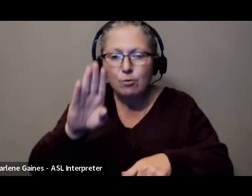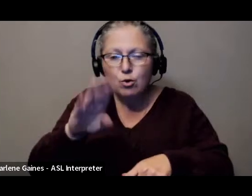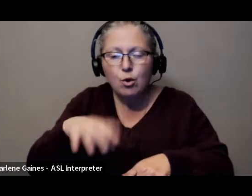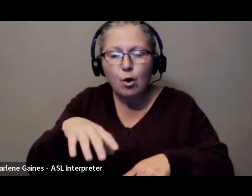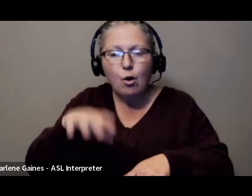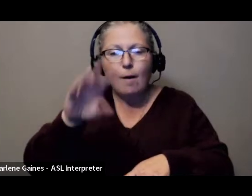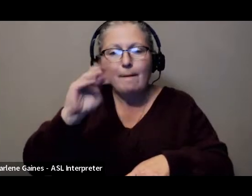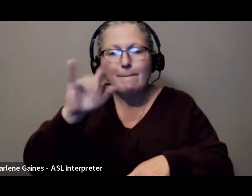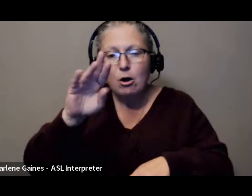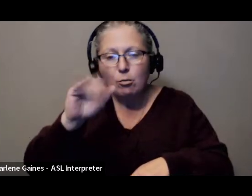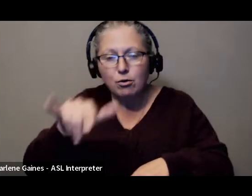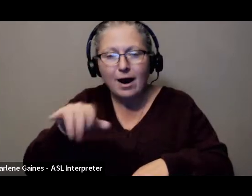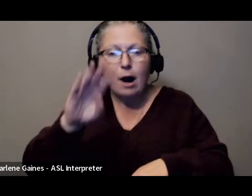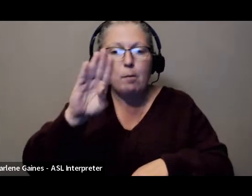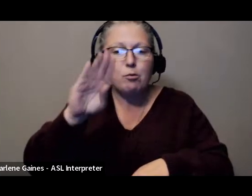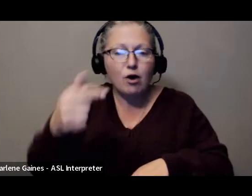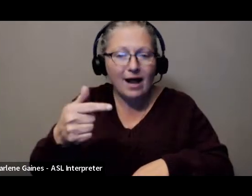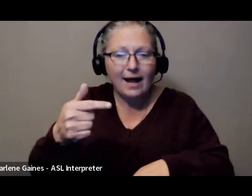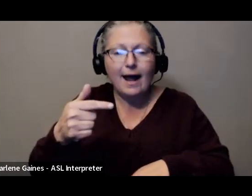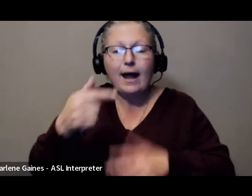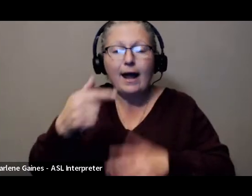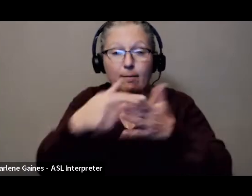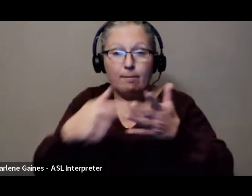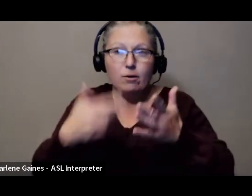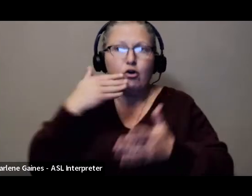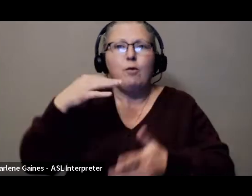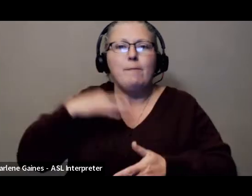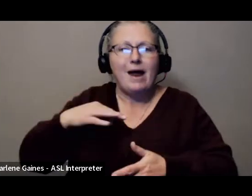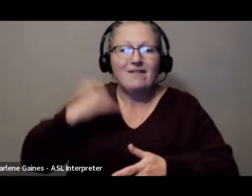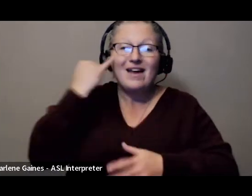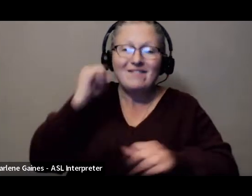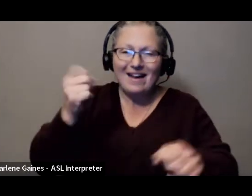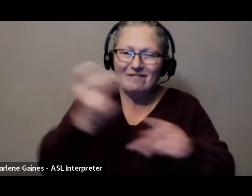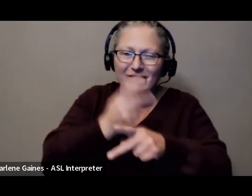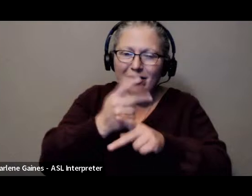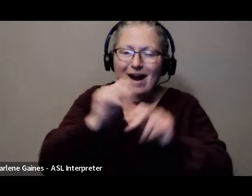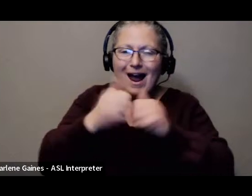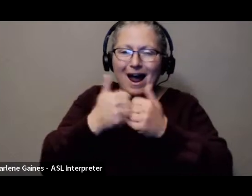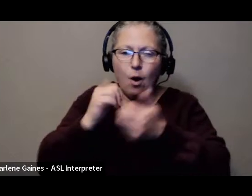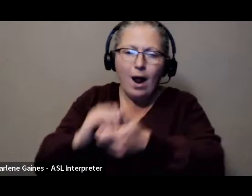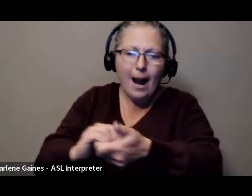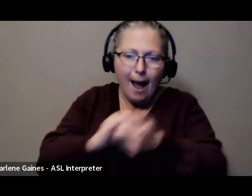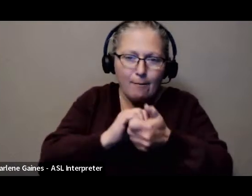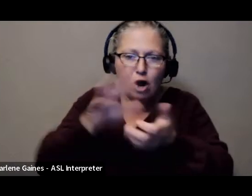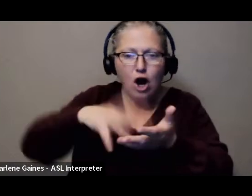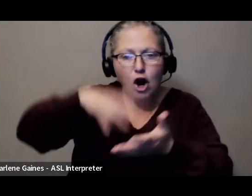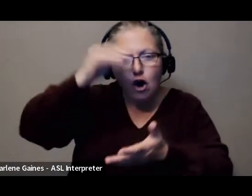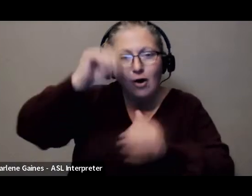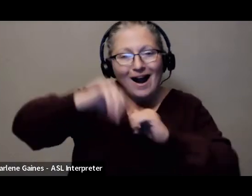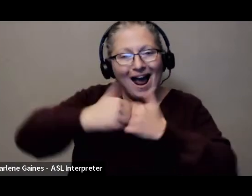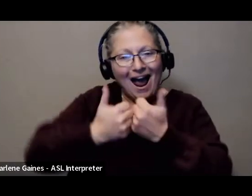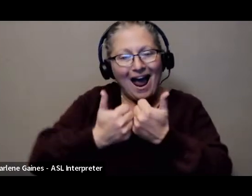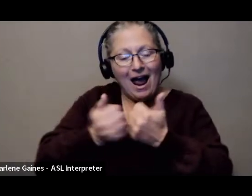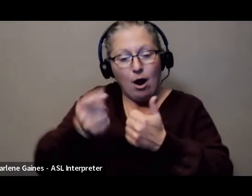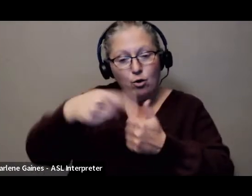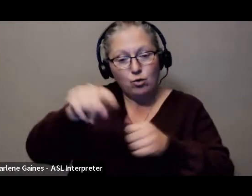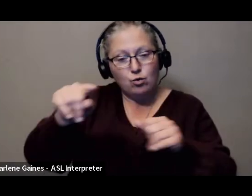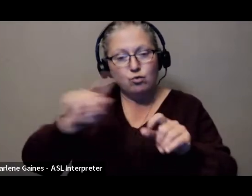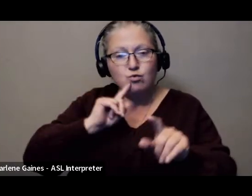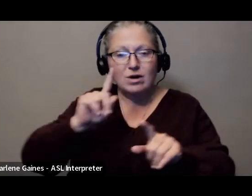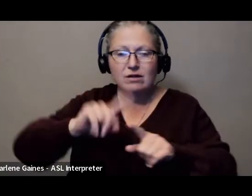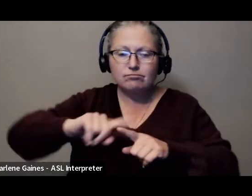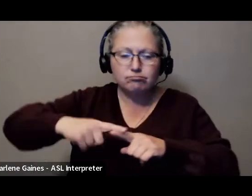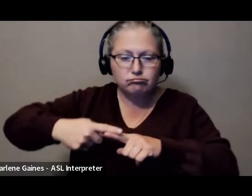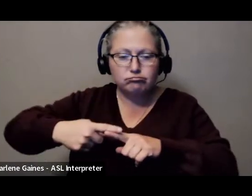Millbrae, Burlingame would really benefit this if we could figure out a way to collaborate and learn how you guys have really